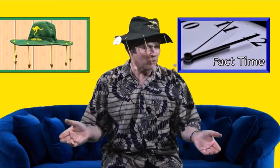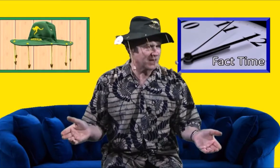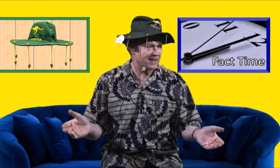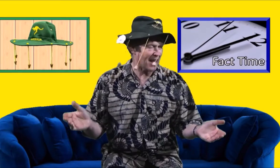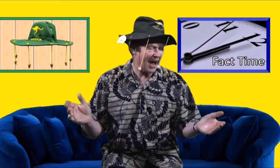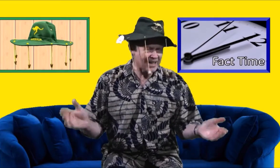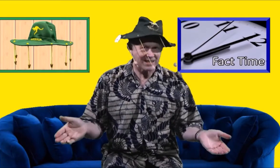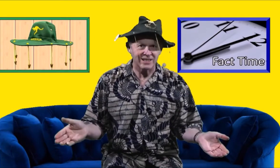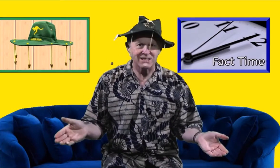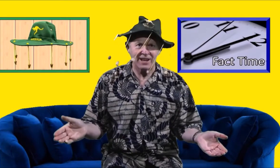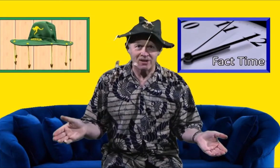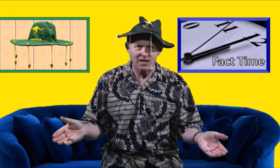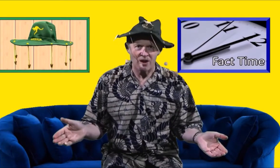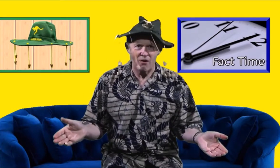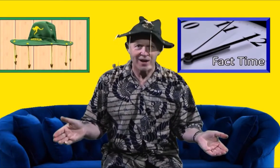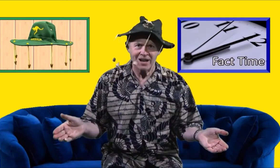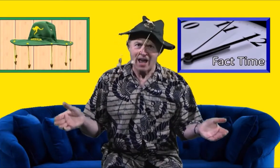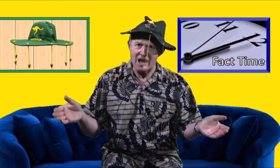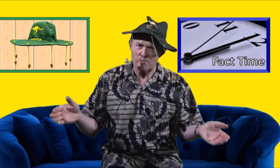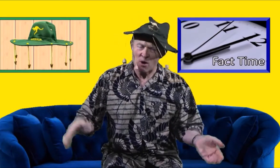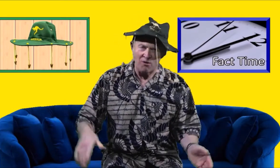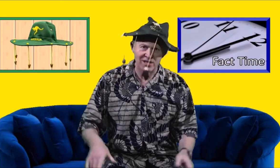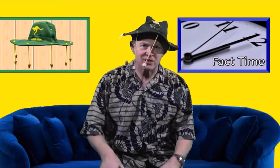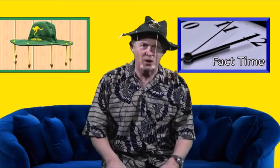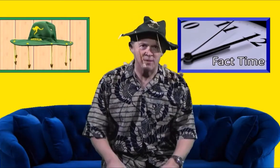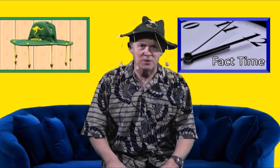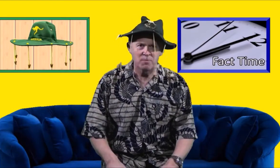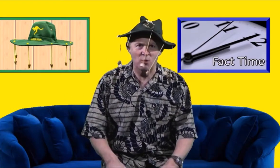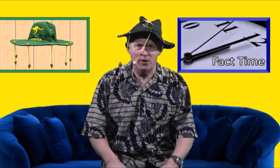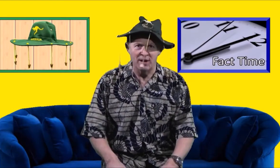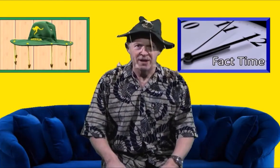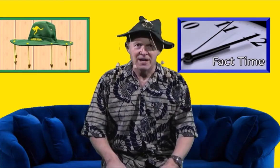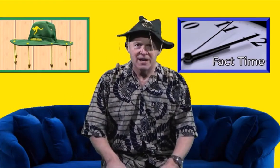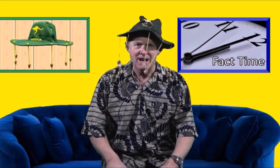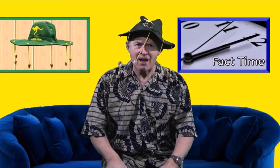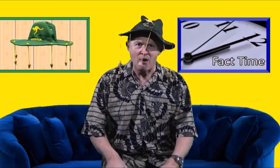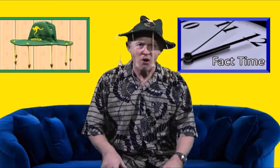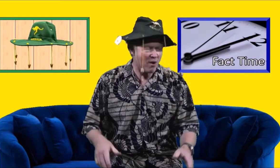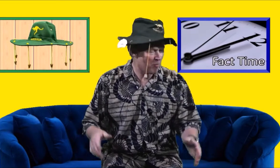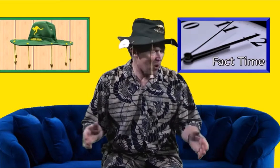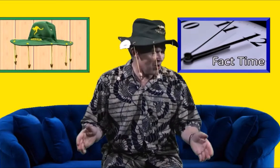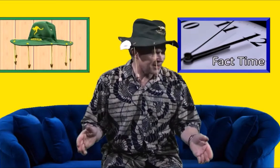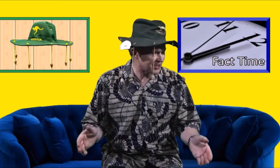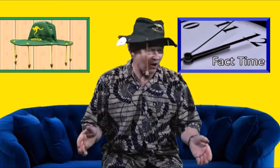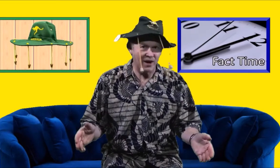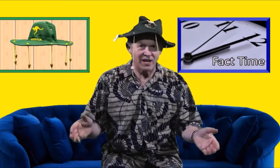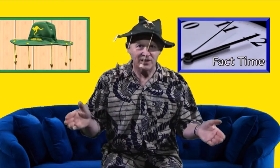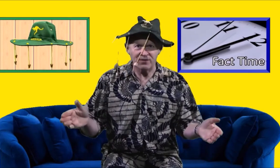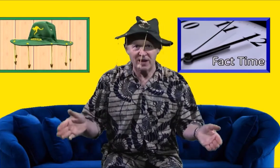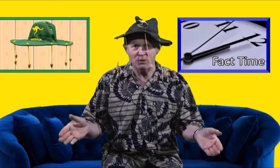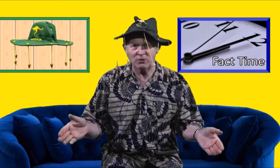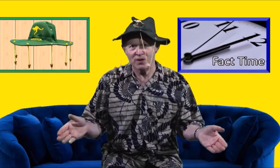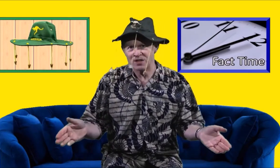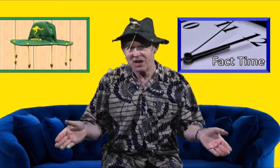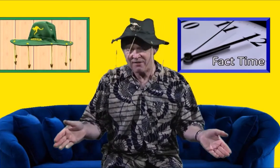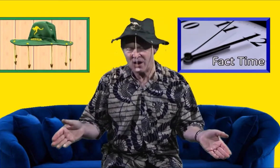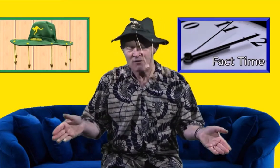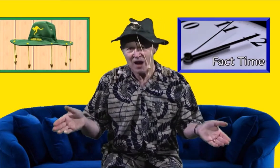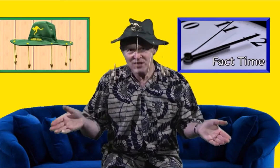14th, 1879, Albert Einstein was born. Now, Albert Einstein is famous for his theory of